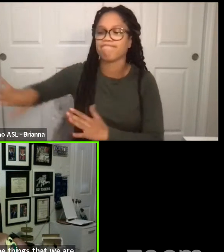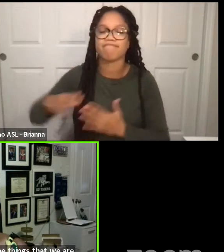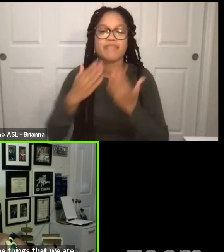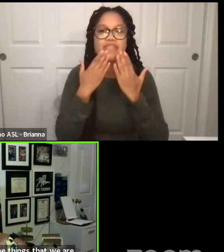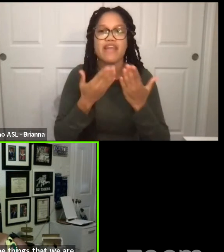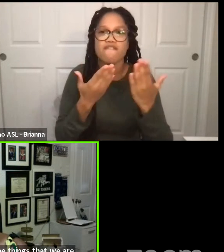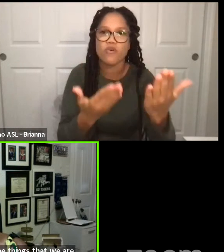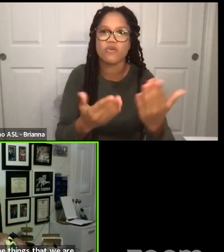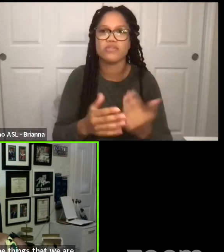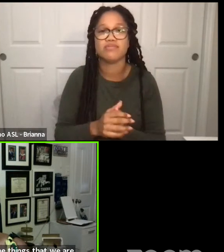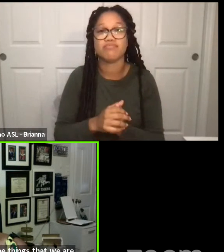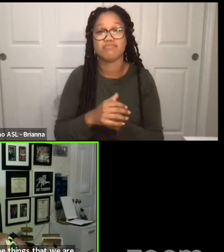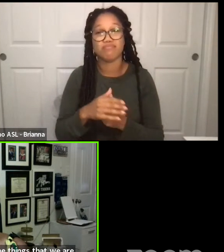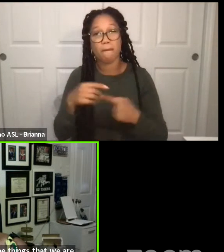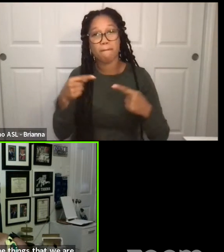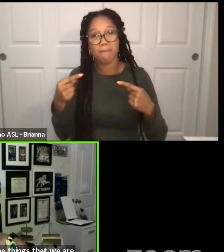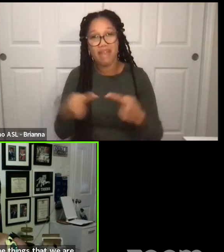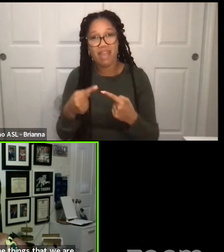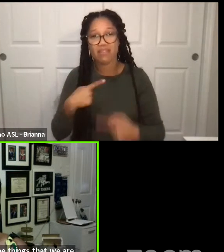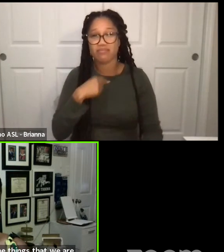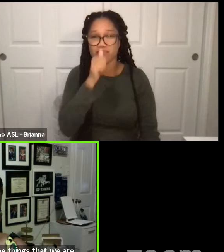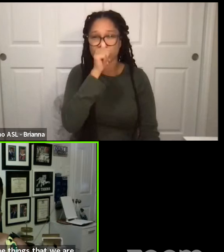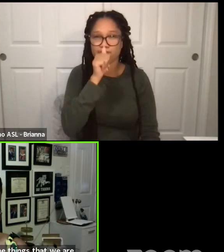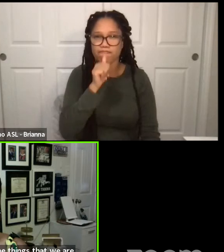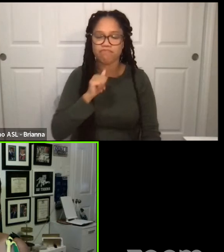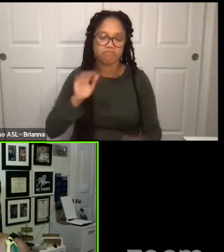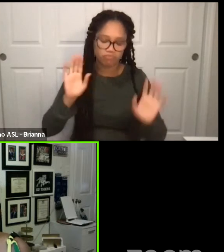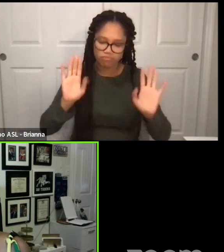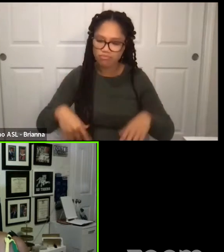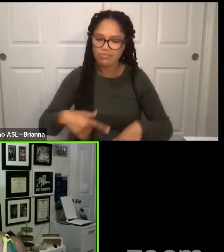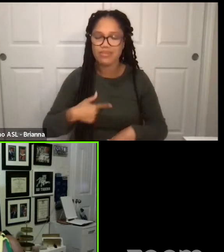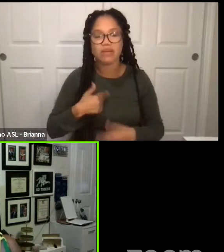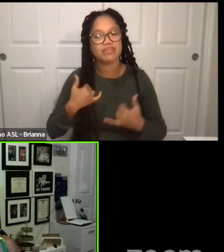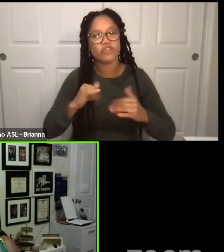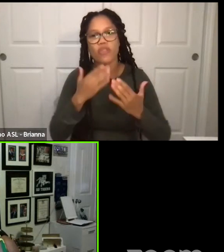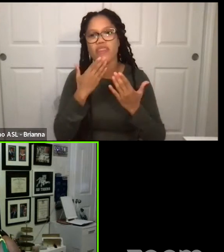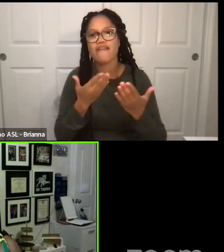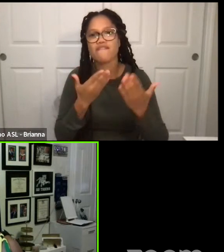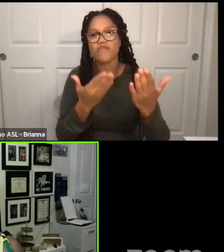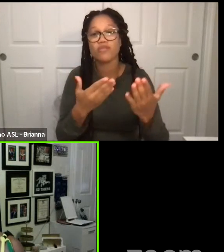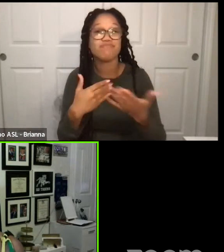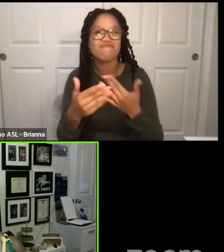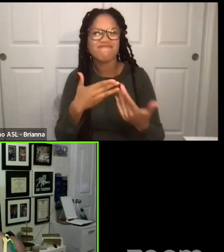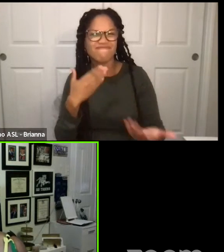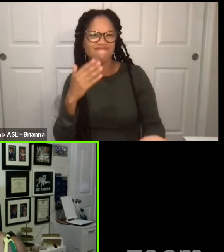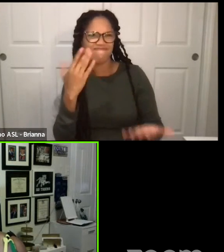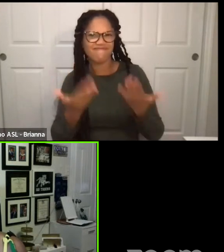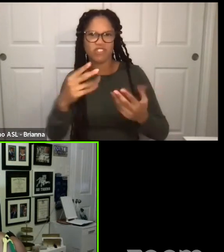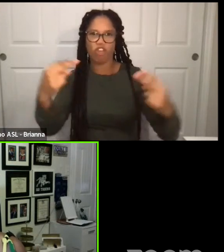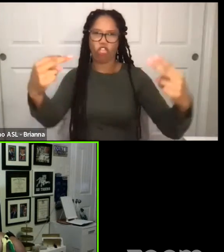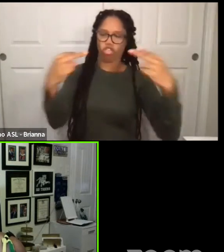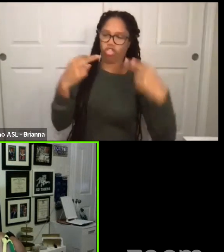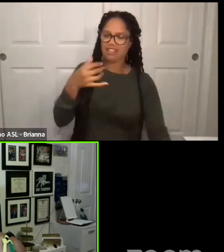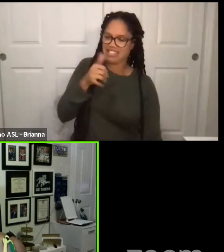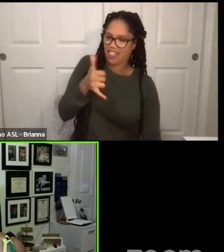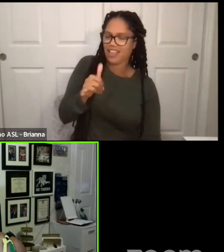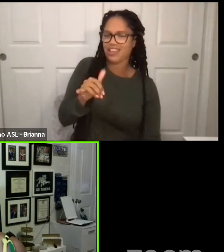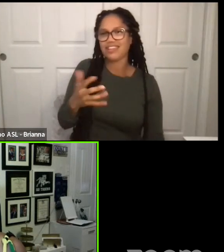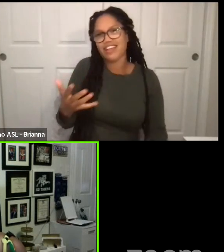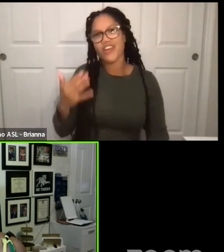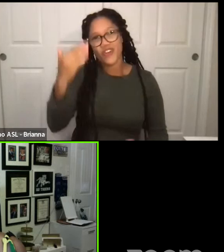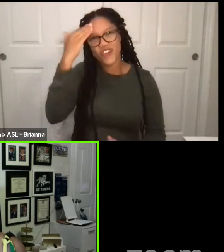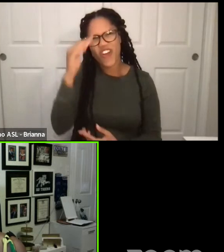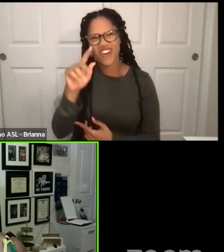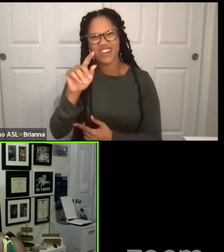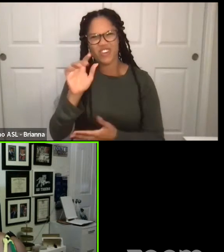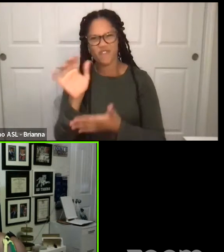we're living through, because as silly as this might sound, it kind of goes back to that scene in Friday.